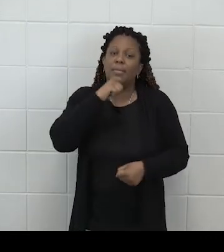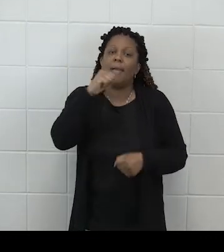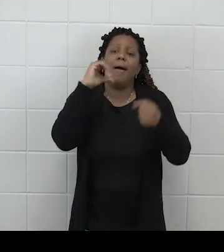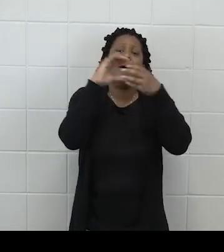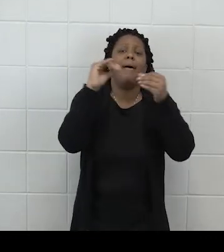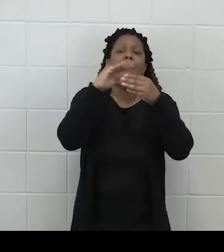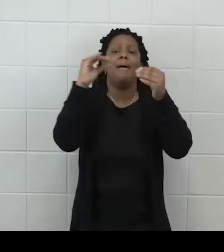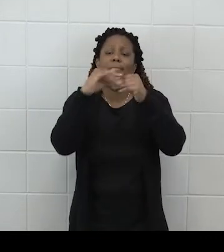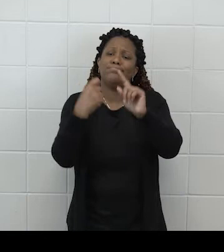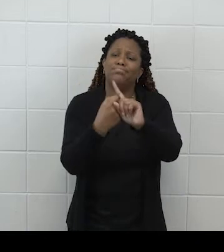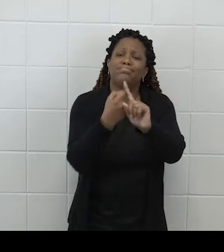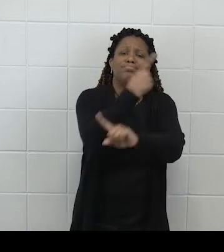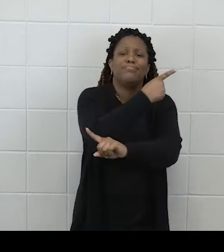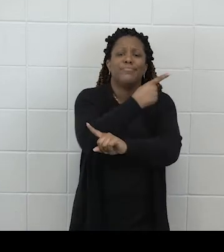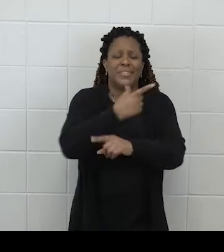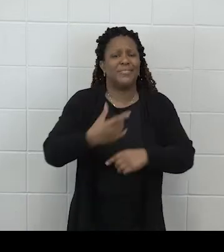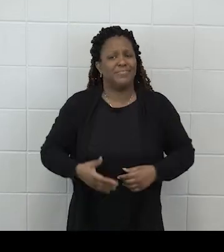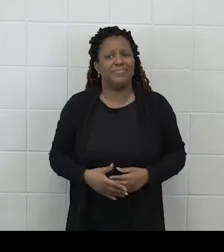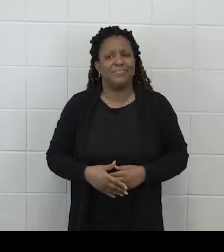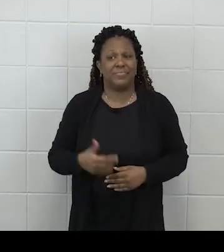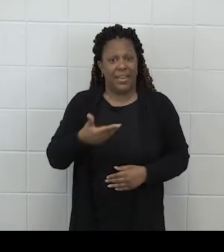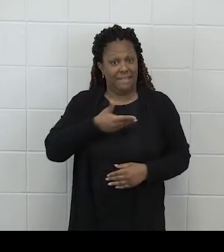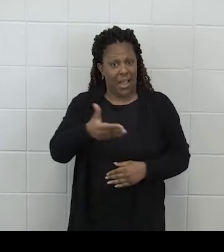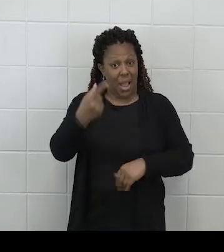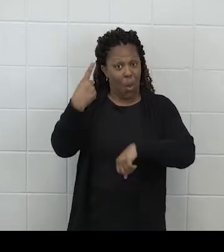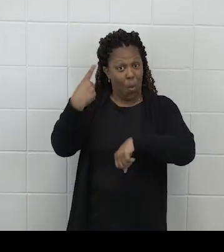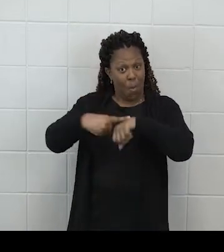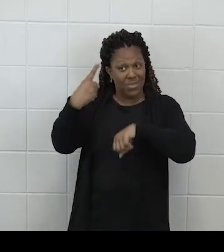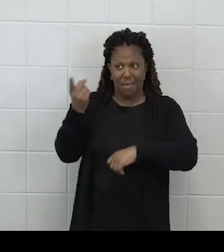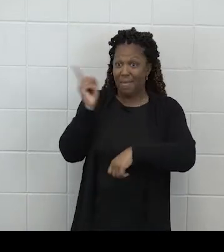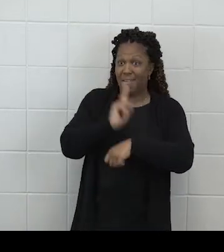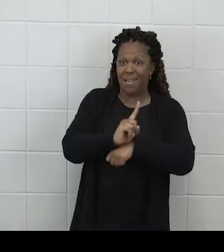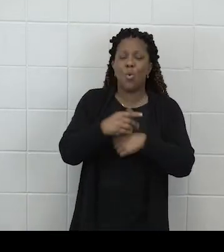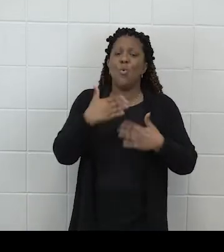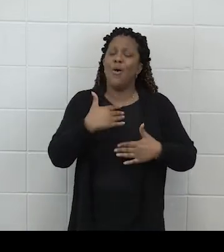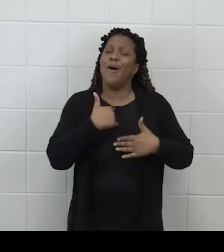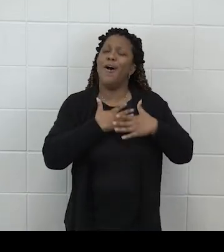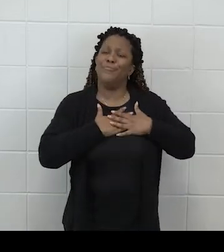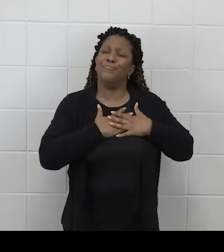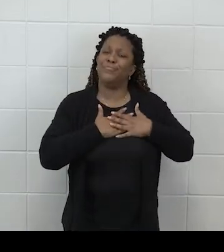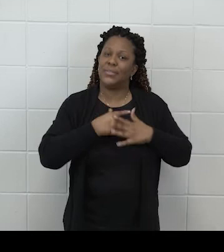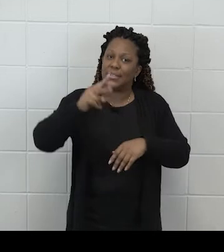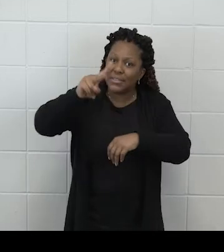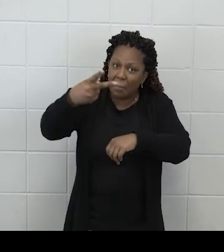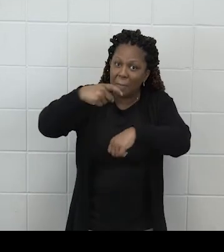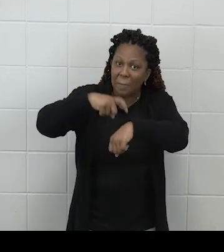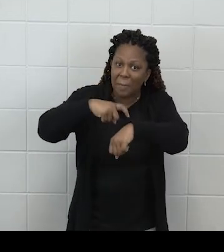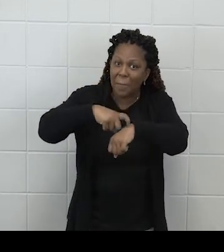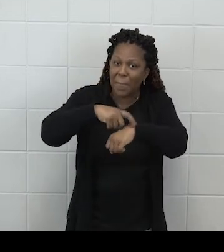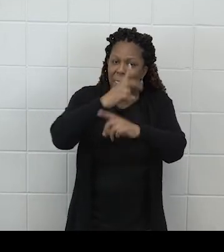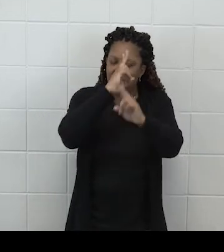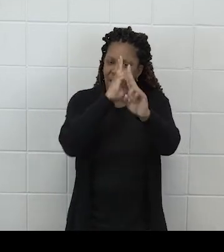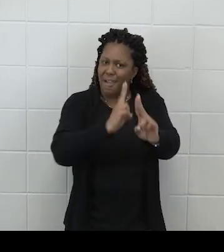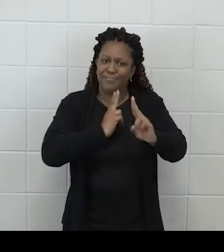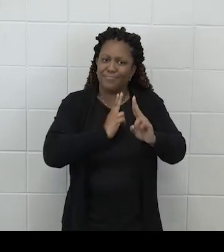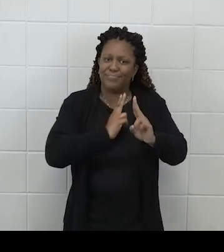outrageous. To be invited once is a privilege. To be asked back a second time is an